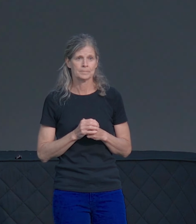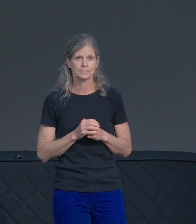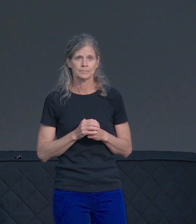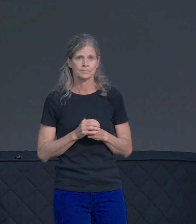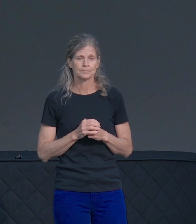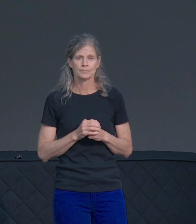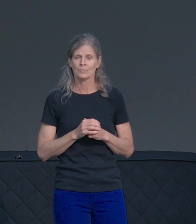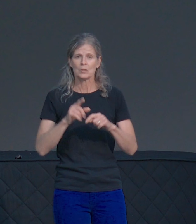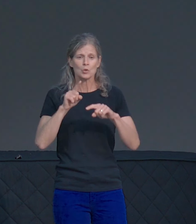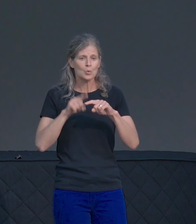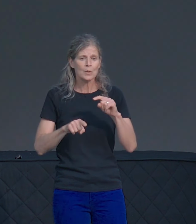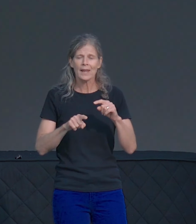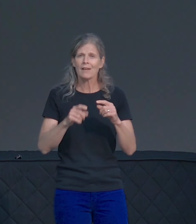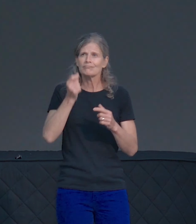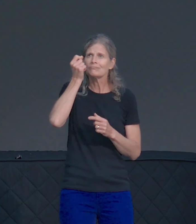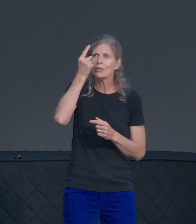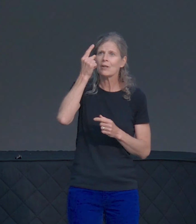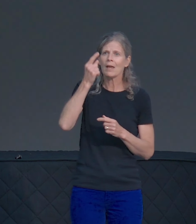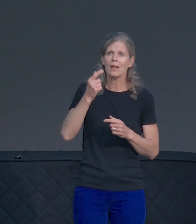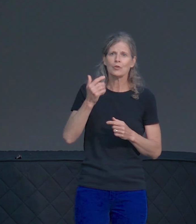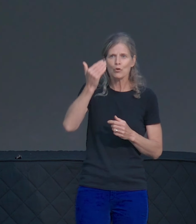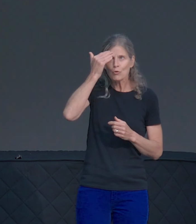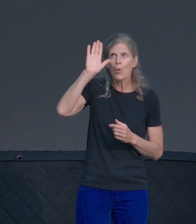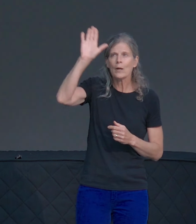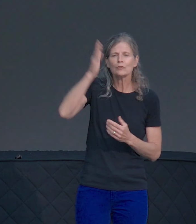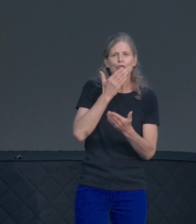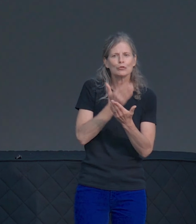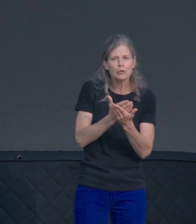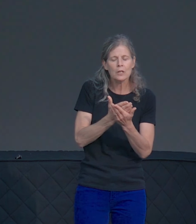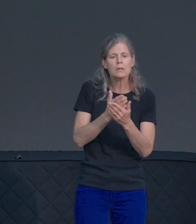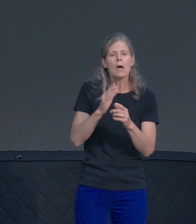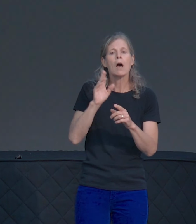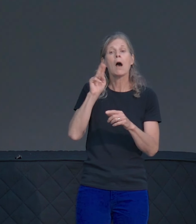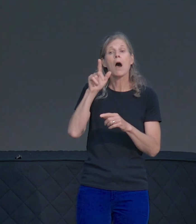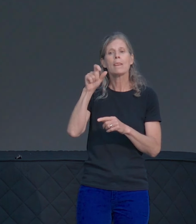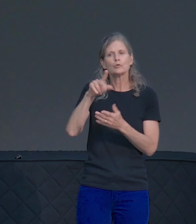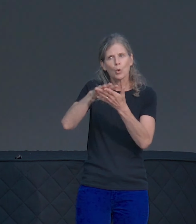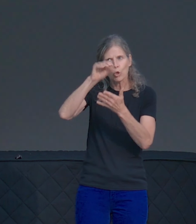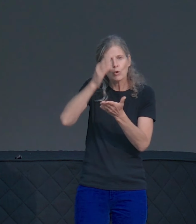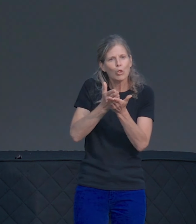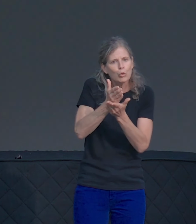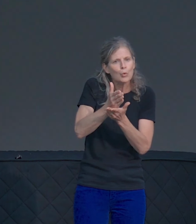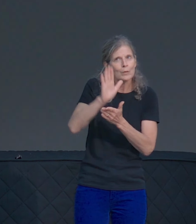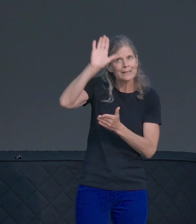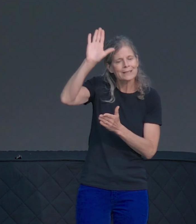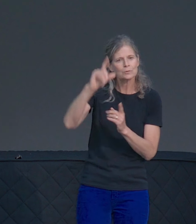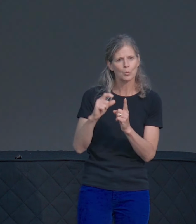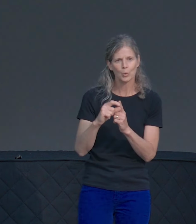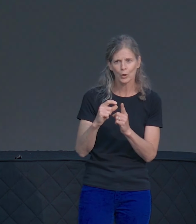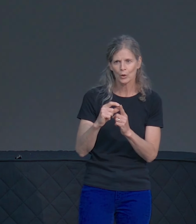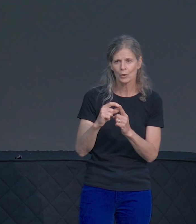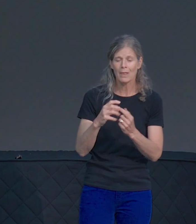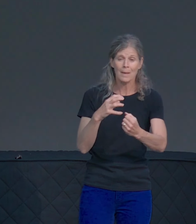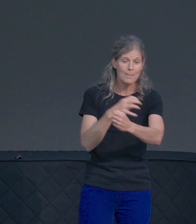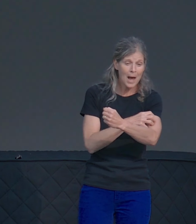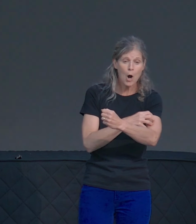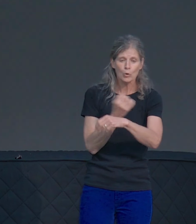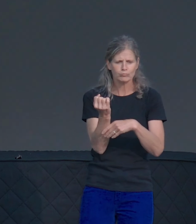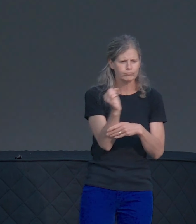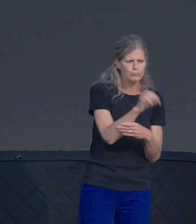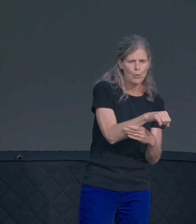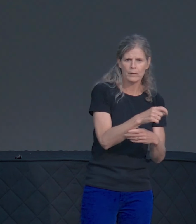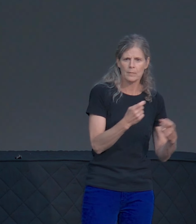You cannot taste God's goodness unless you taste it through the Word. The power to overcome